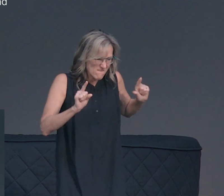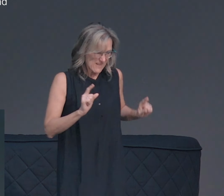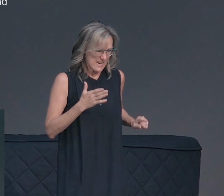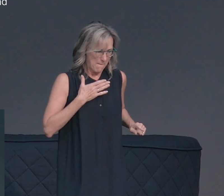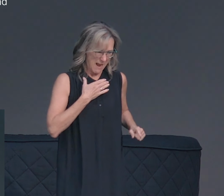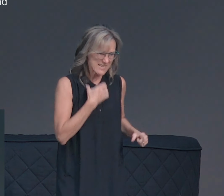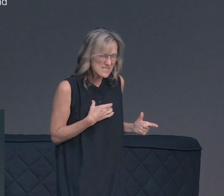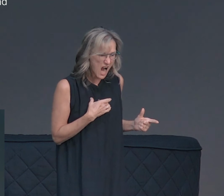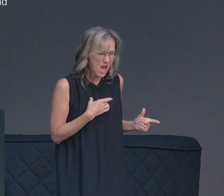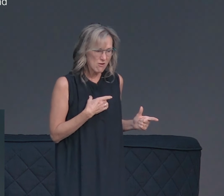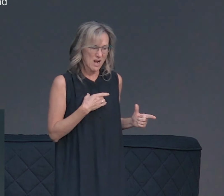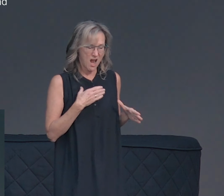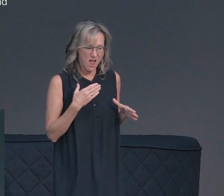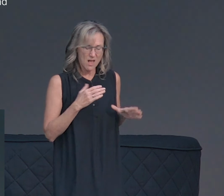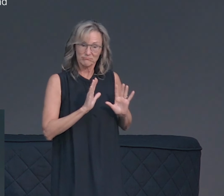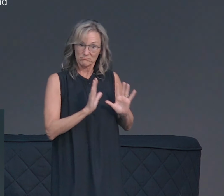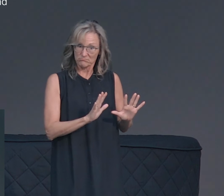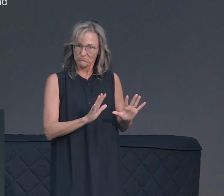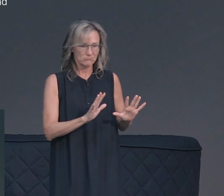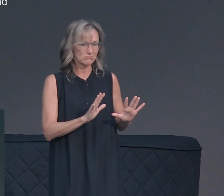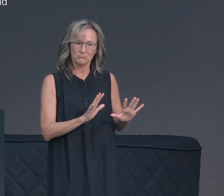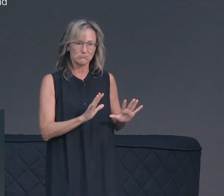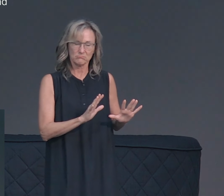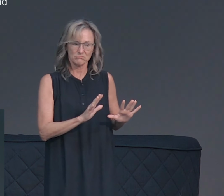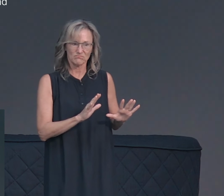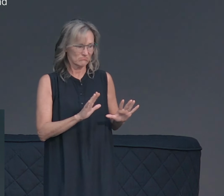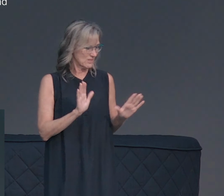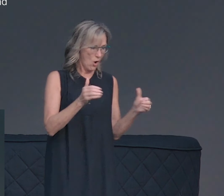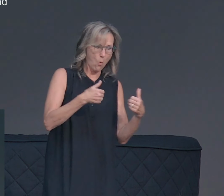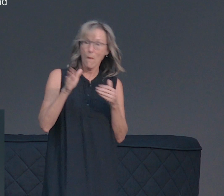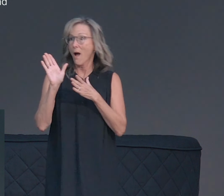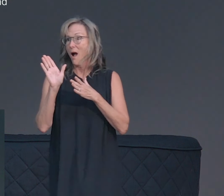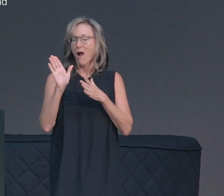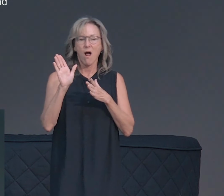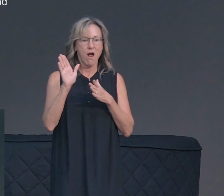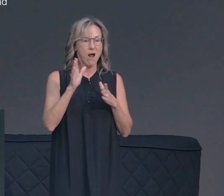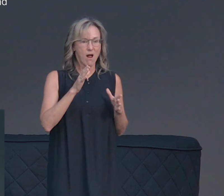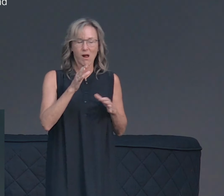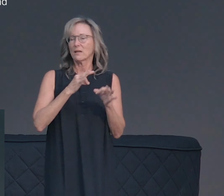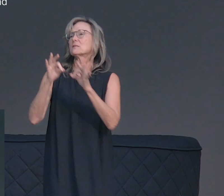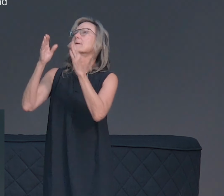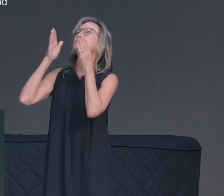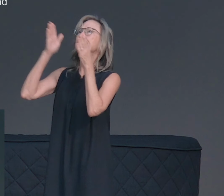attention. Are you divided in your devotion to God?